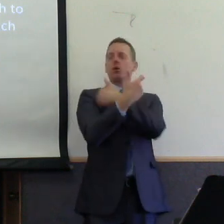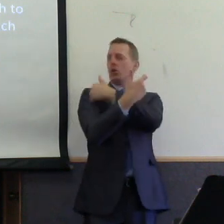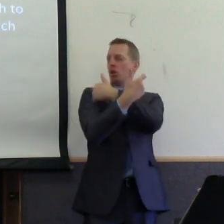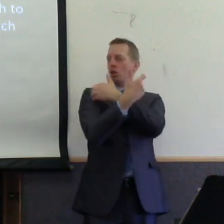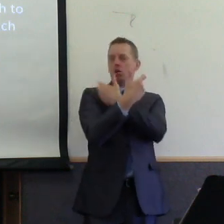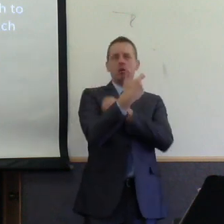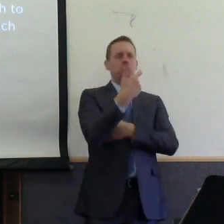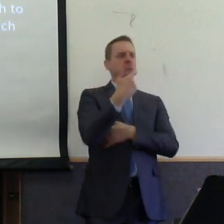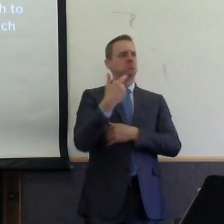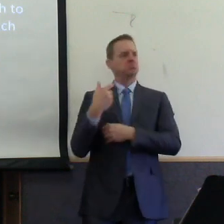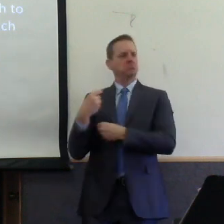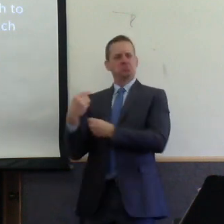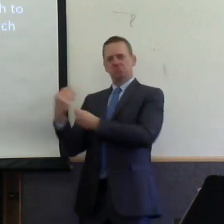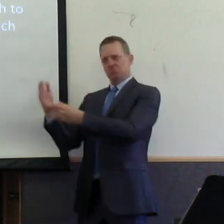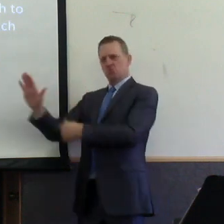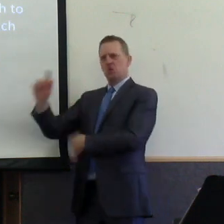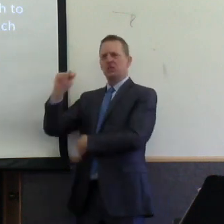Then you're the kids not your favorite team.